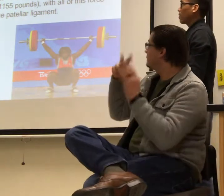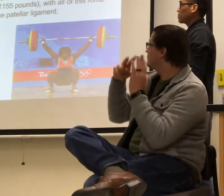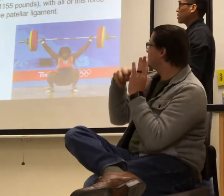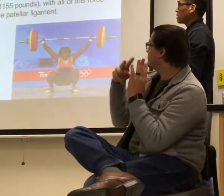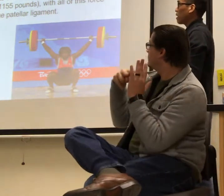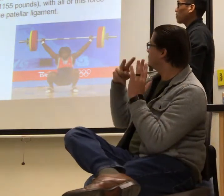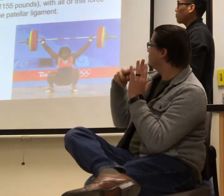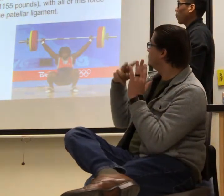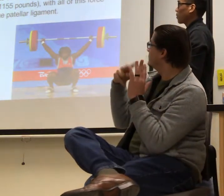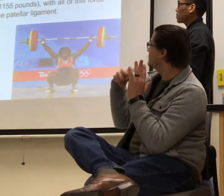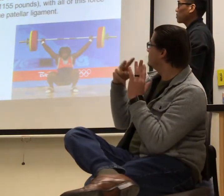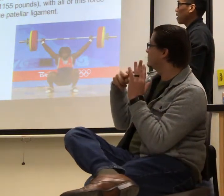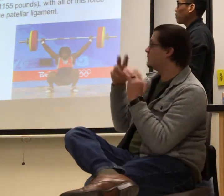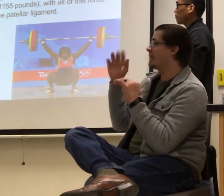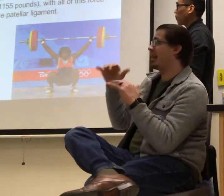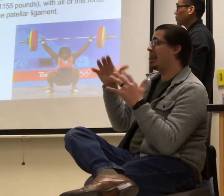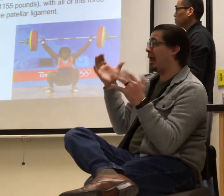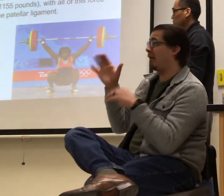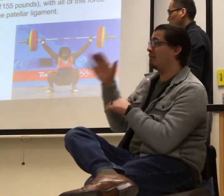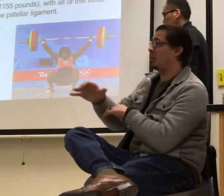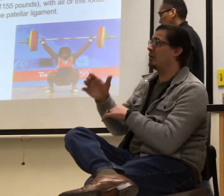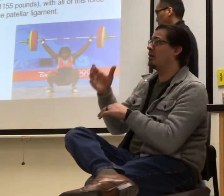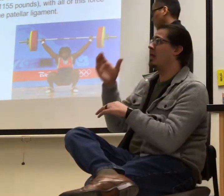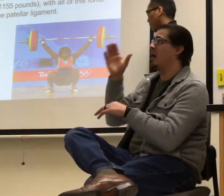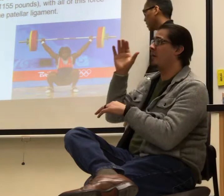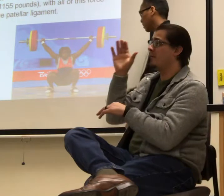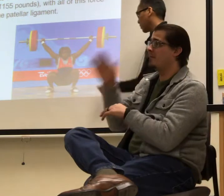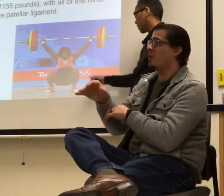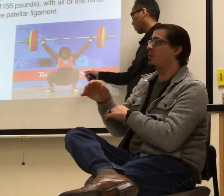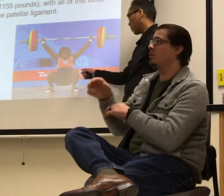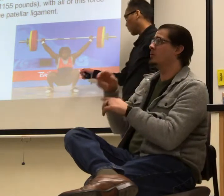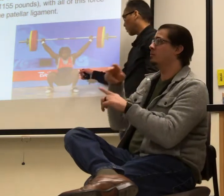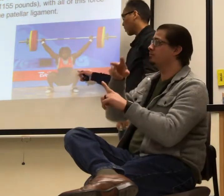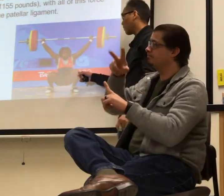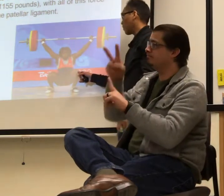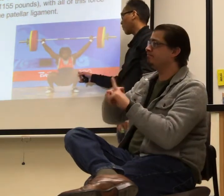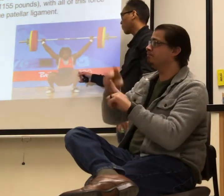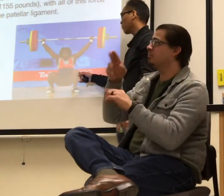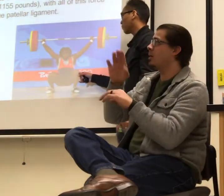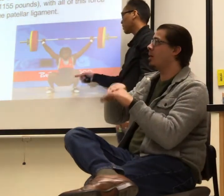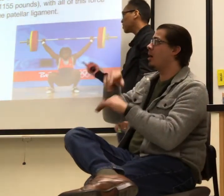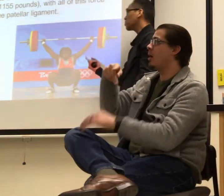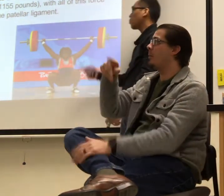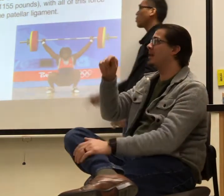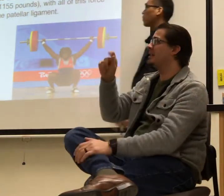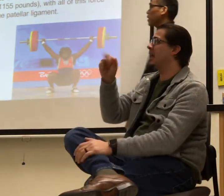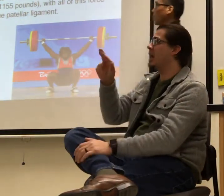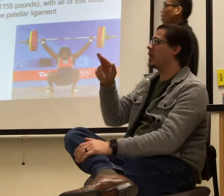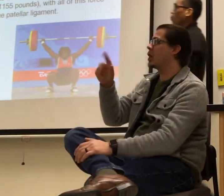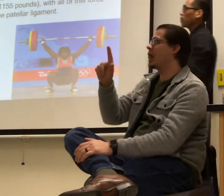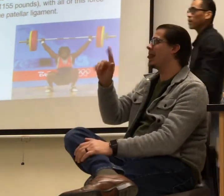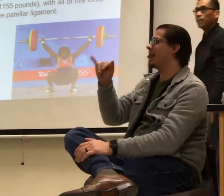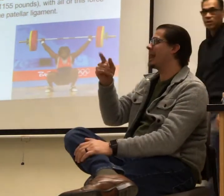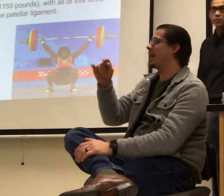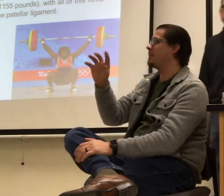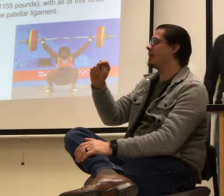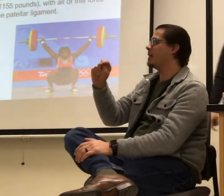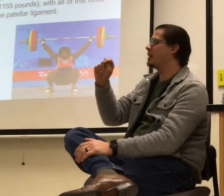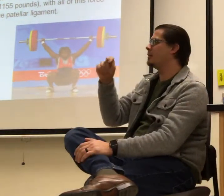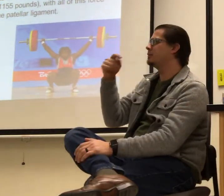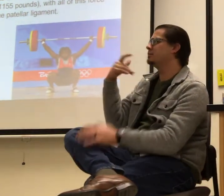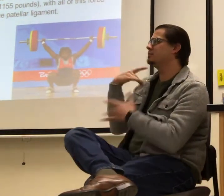1155 pounds. That's a lot of force. And all the force is applied to the patellar ligament right there. That's usually what we think about when we think of